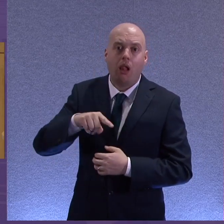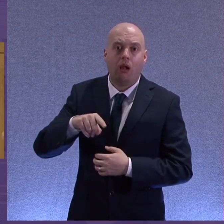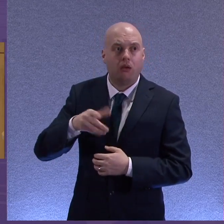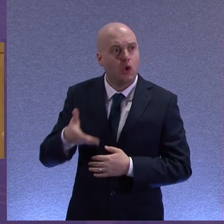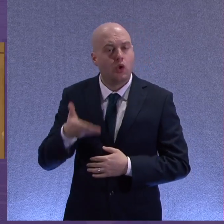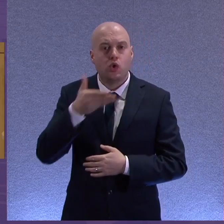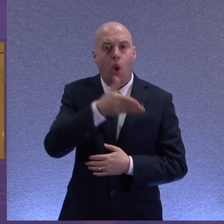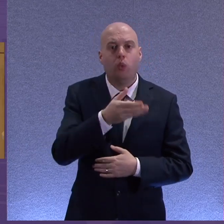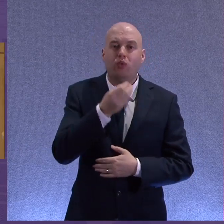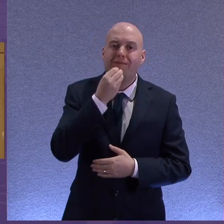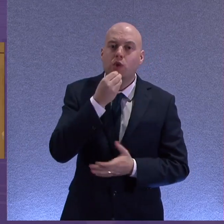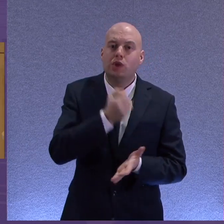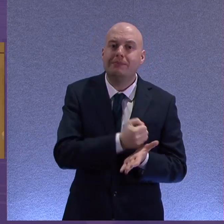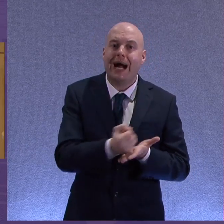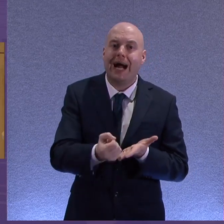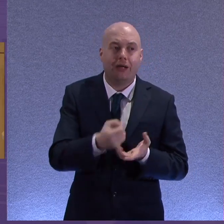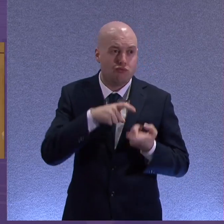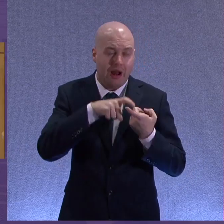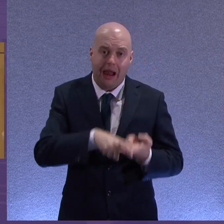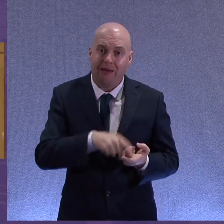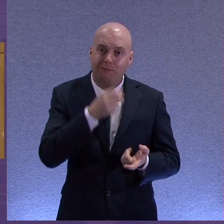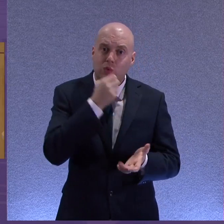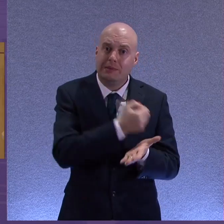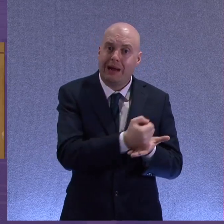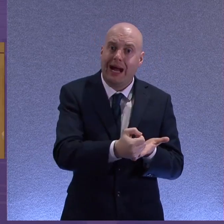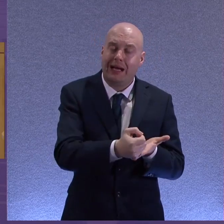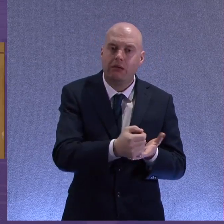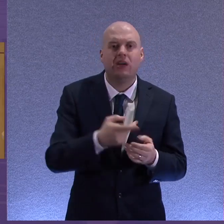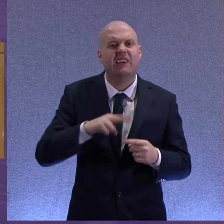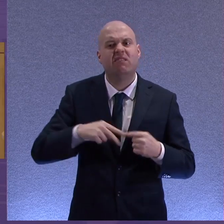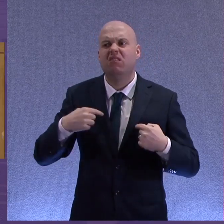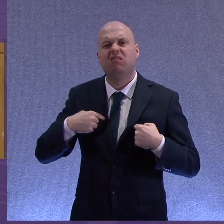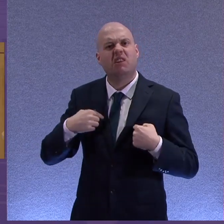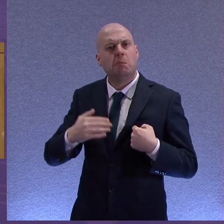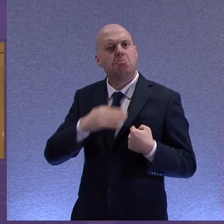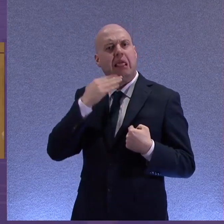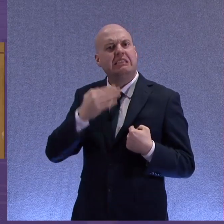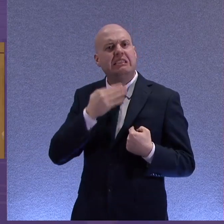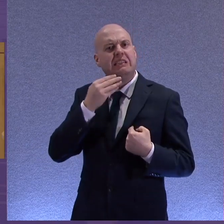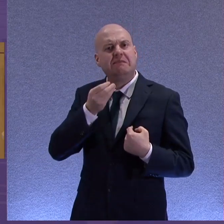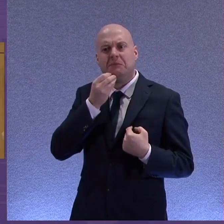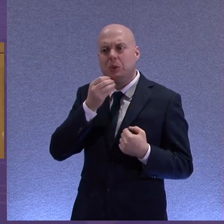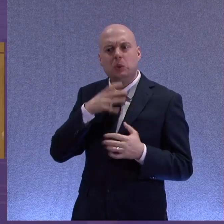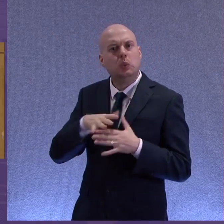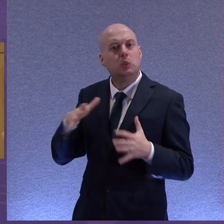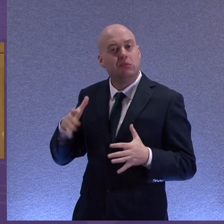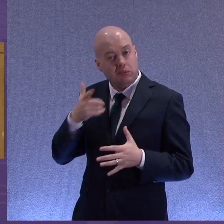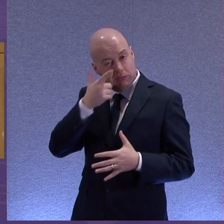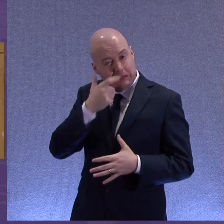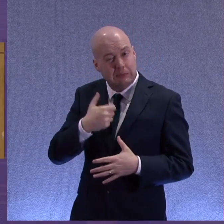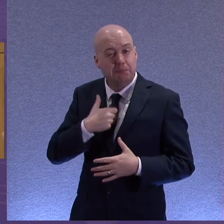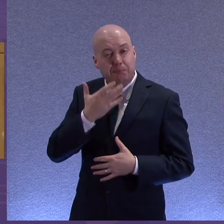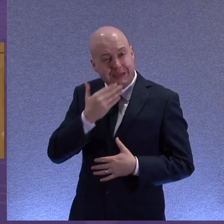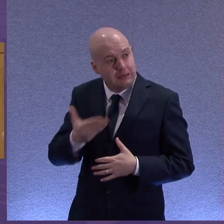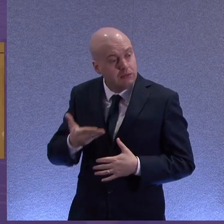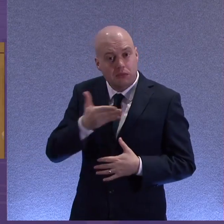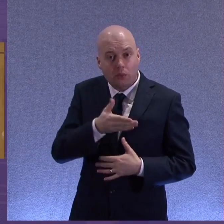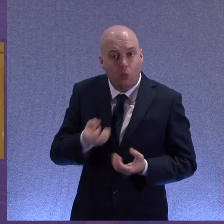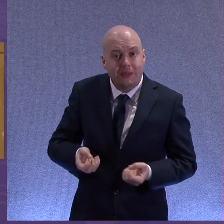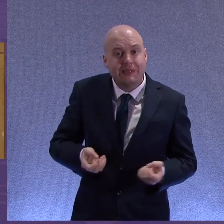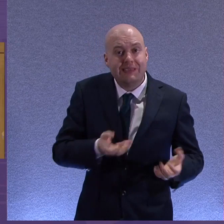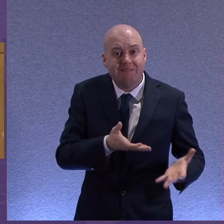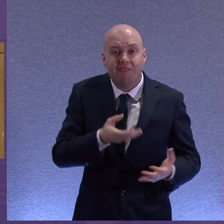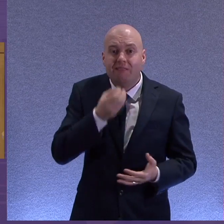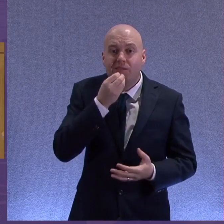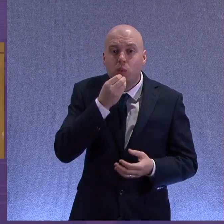safety issues potentially there as well, or to receive support, for volunteers heading to food hubs to prepare and